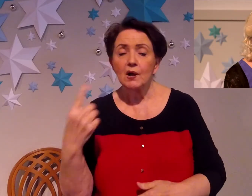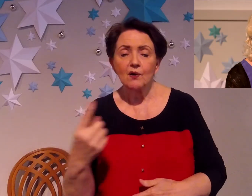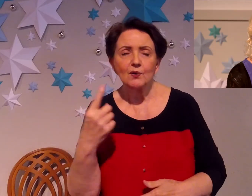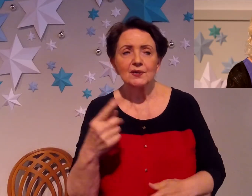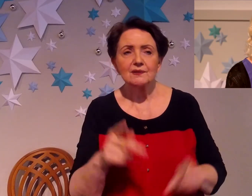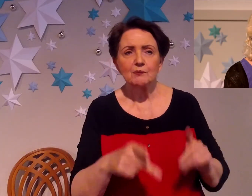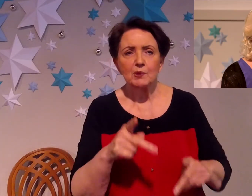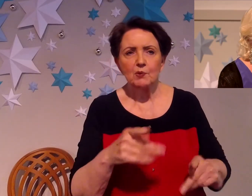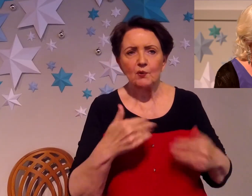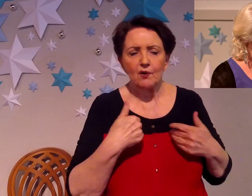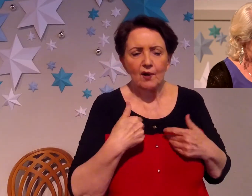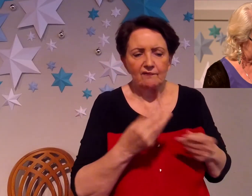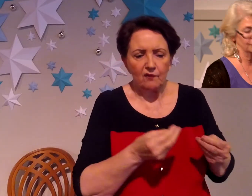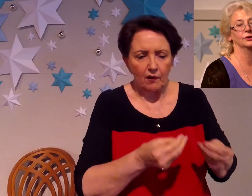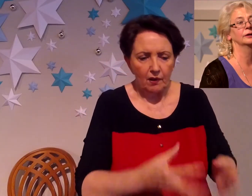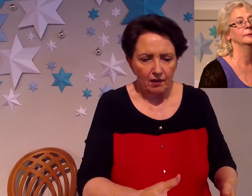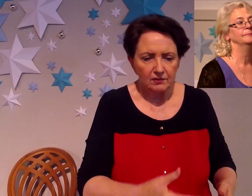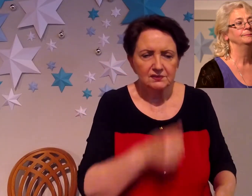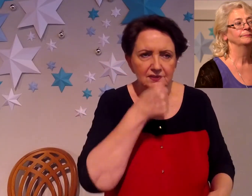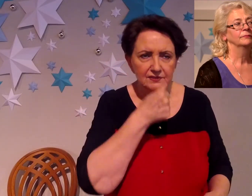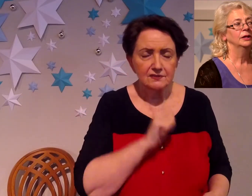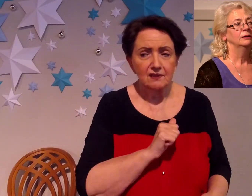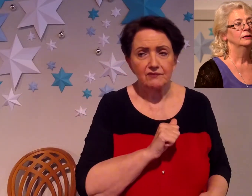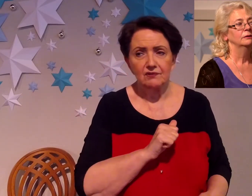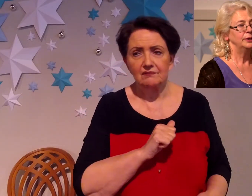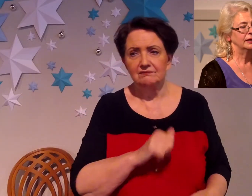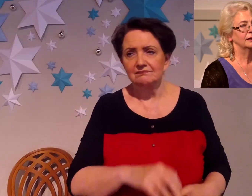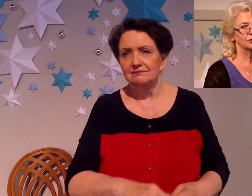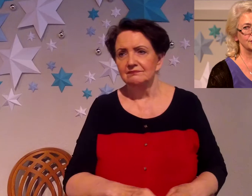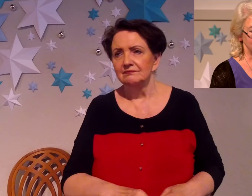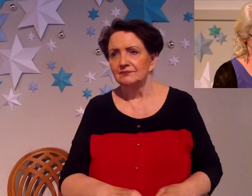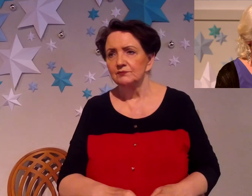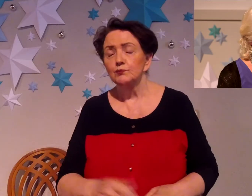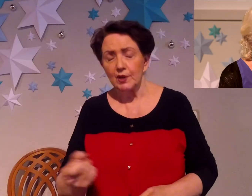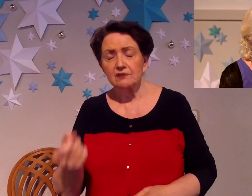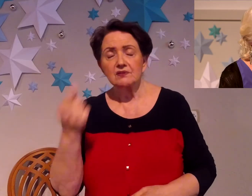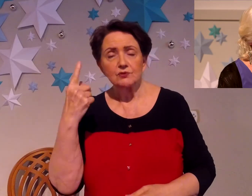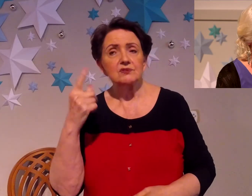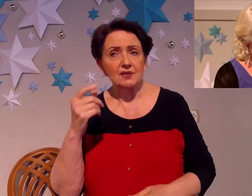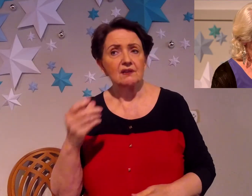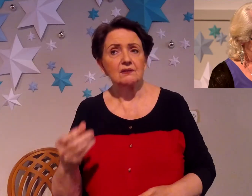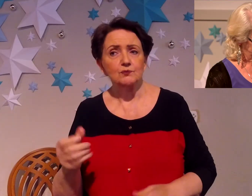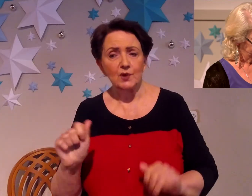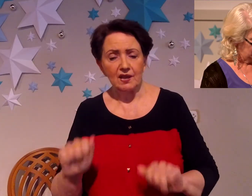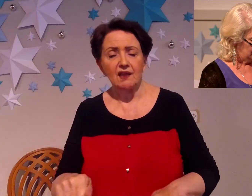who have lost and suffered. We can understand its power.